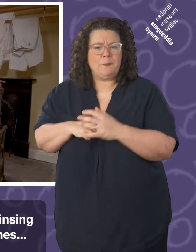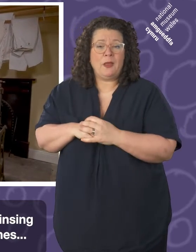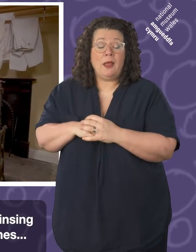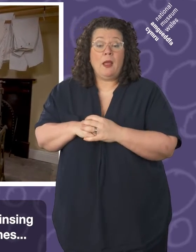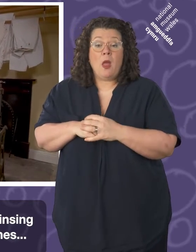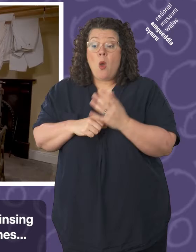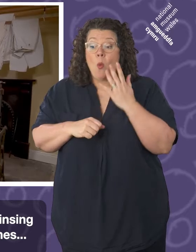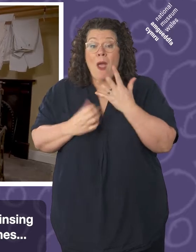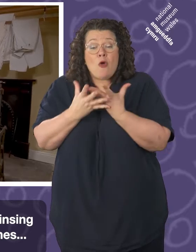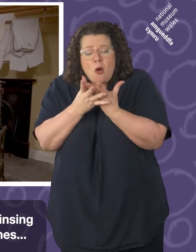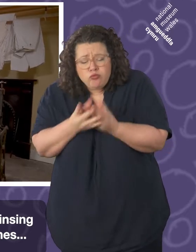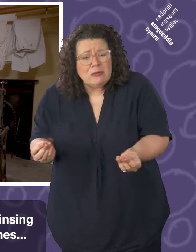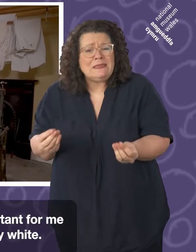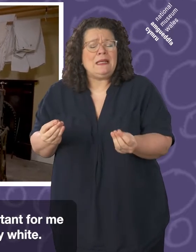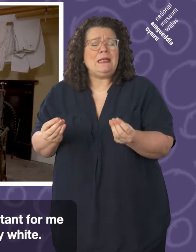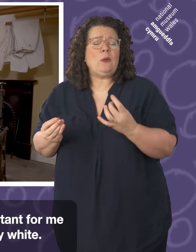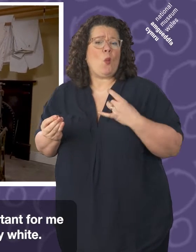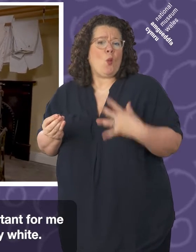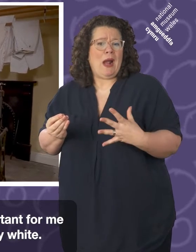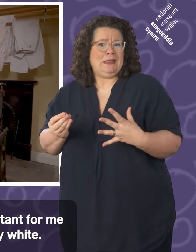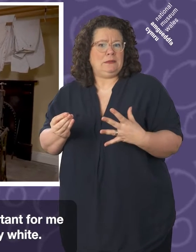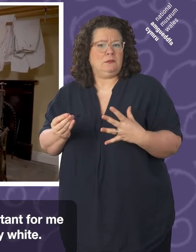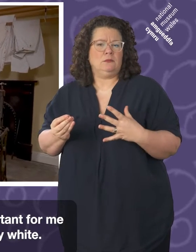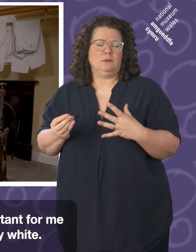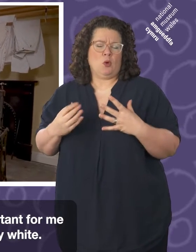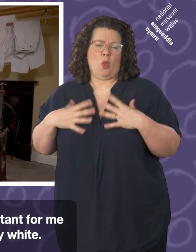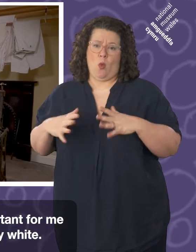And when I'm rinsing my white cloths, well, it's